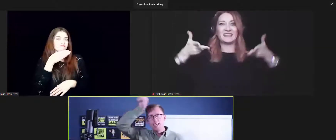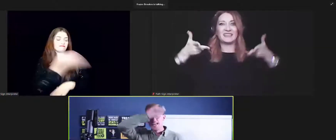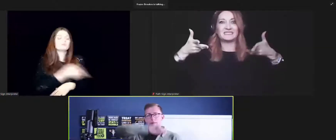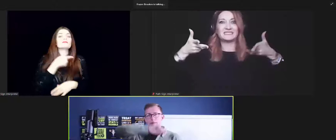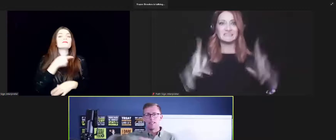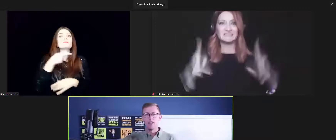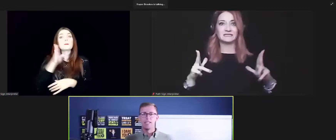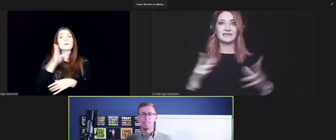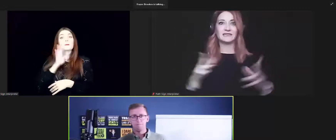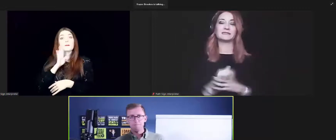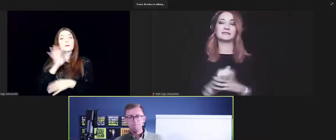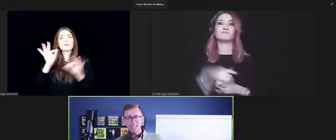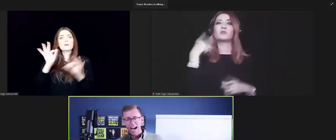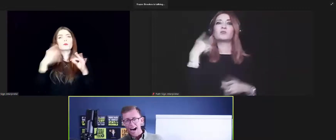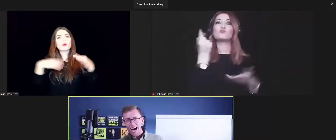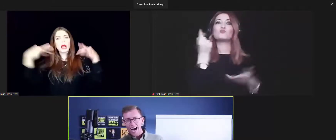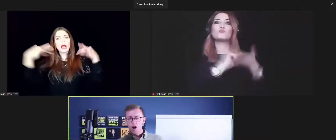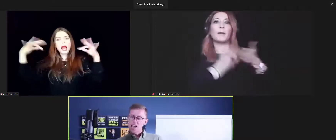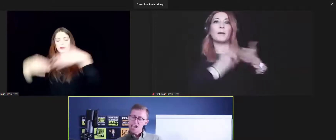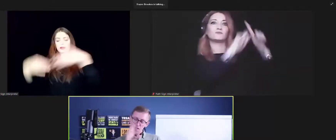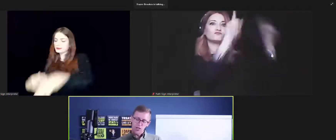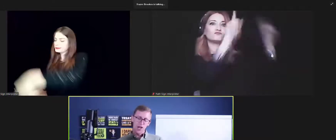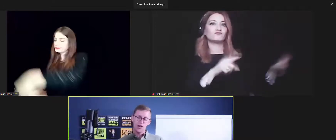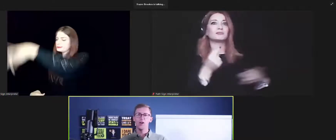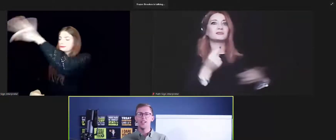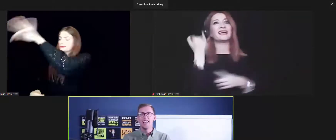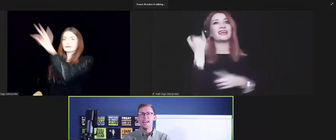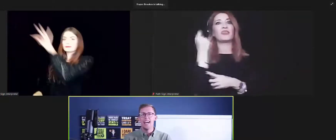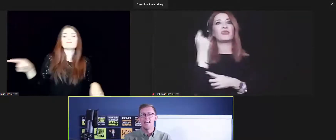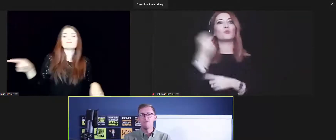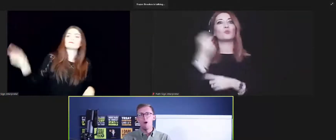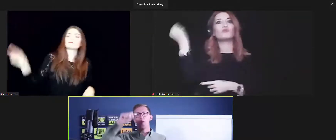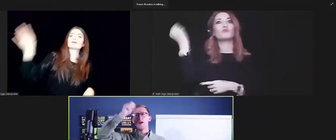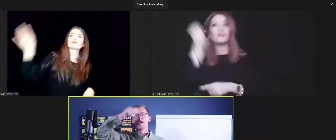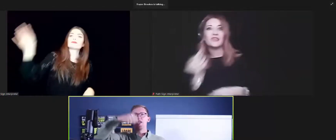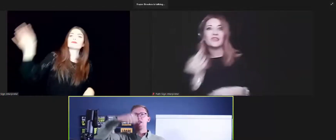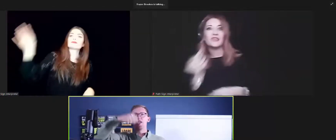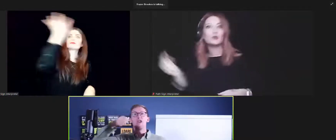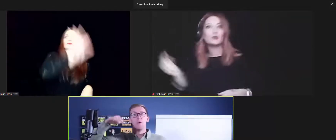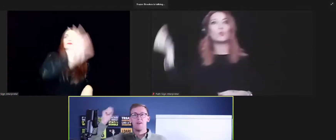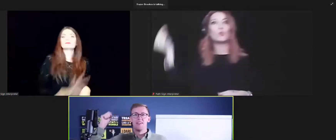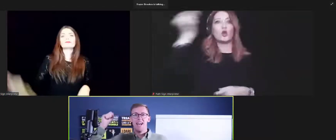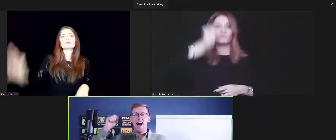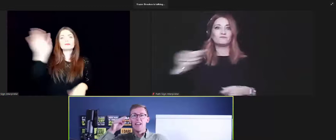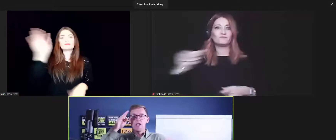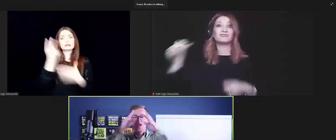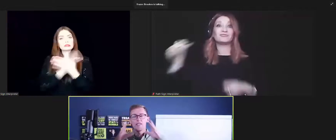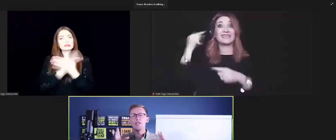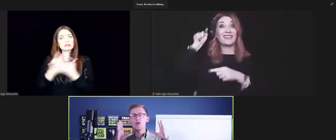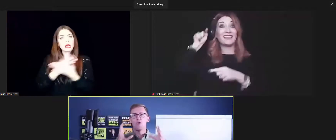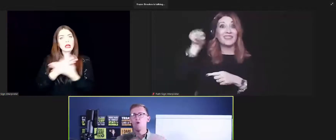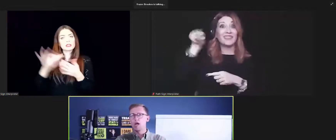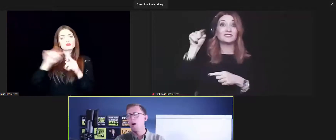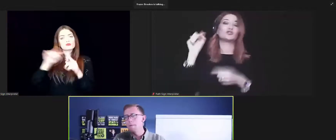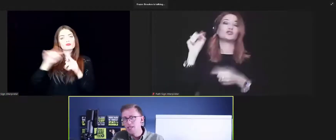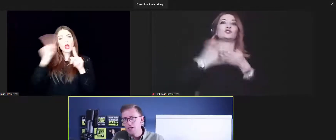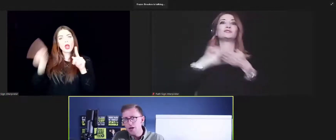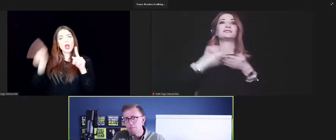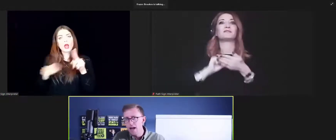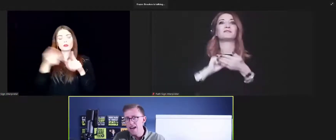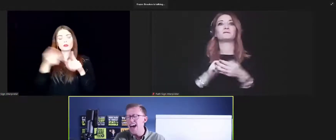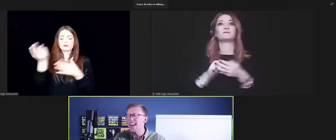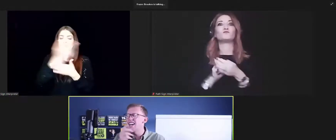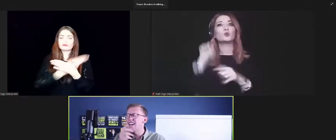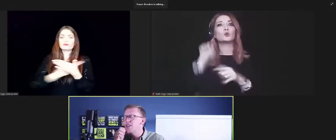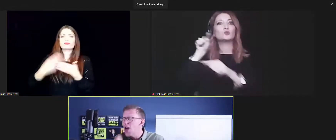in the middle of it. And in this circle, he wrote the word you. And then he started to draw a compensation